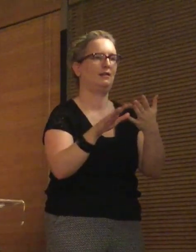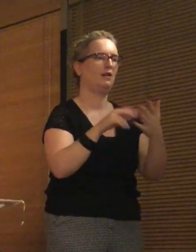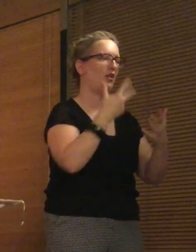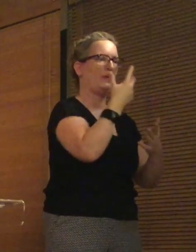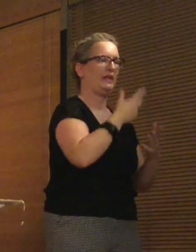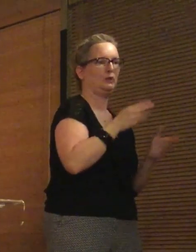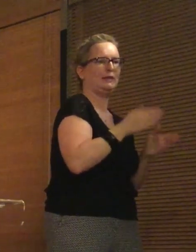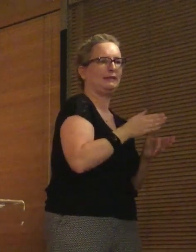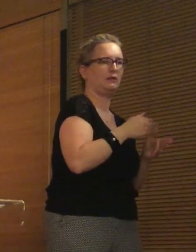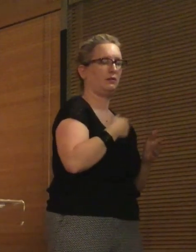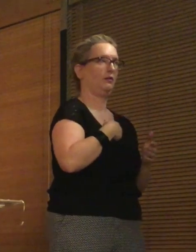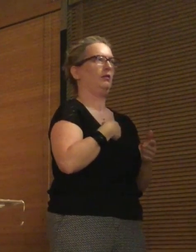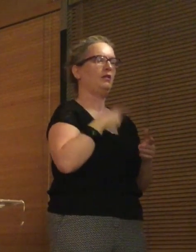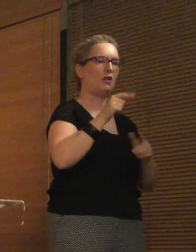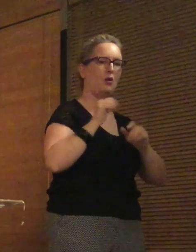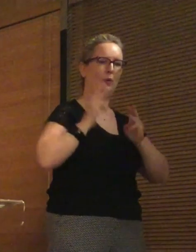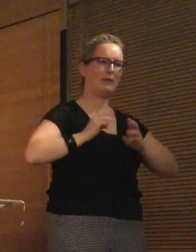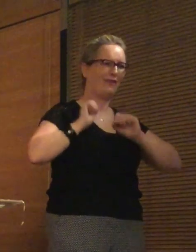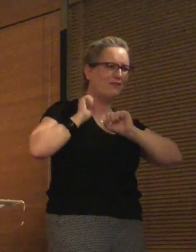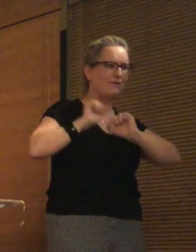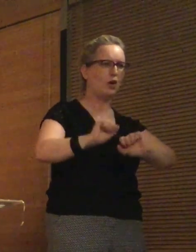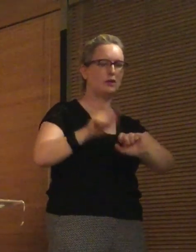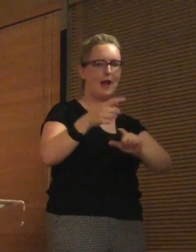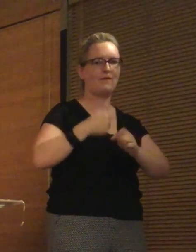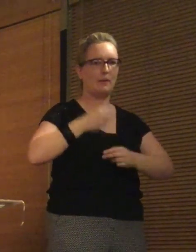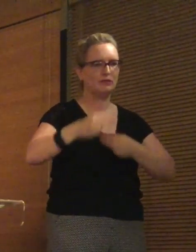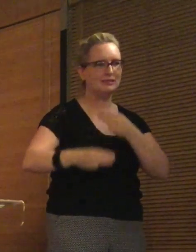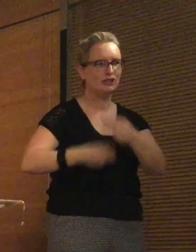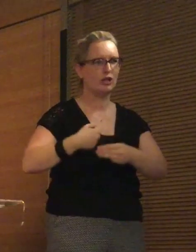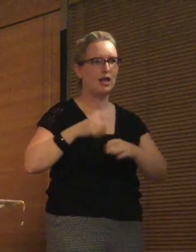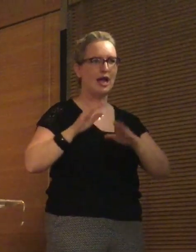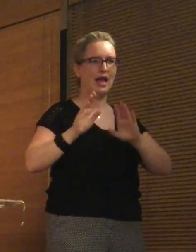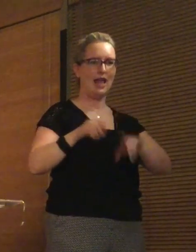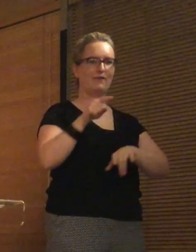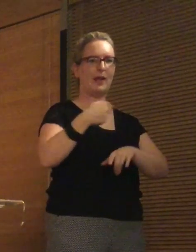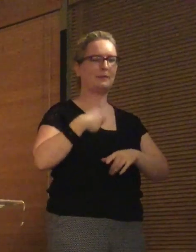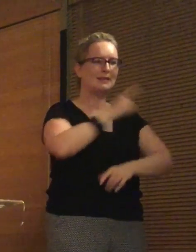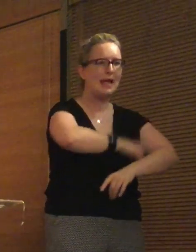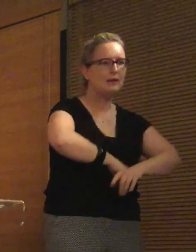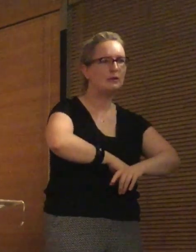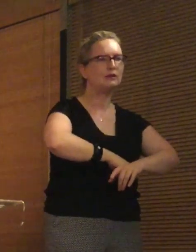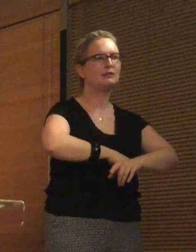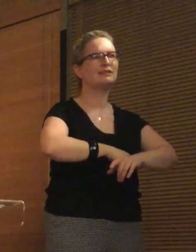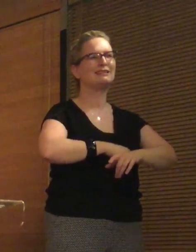them that was so cruel and so terrible as it happened, and that left them disabled and